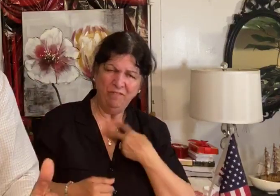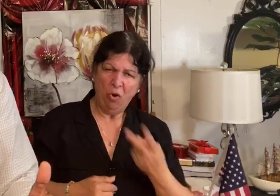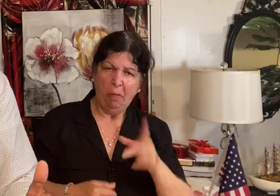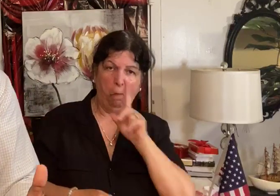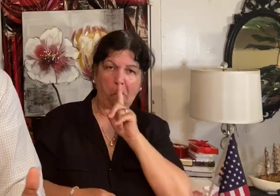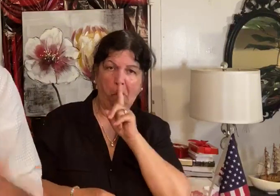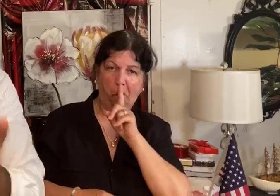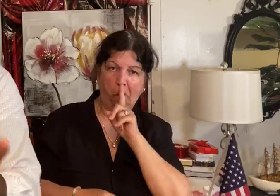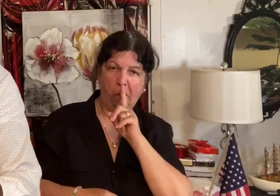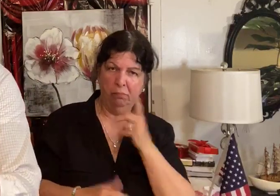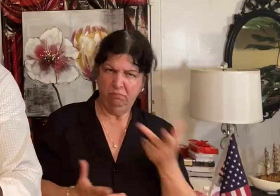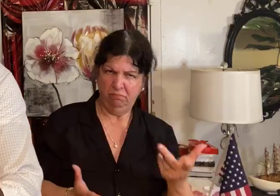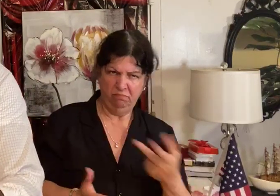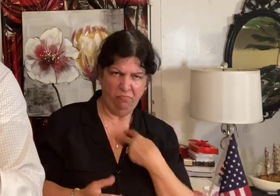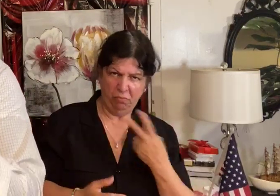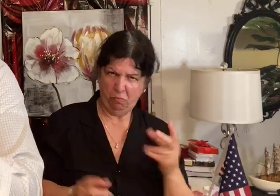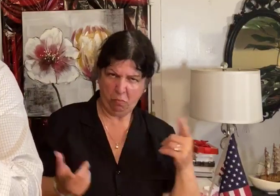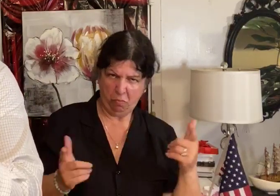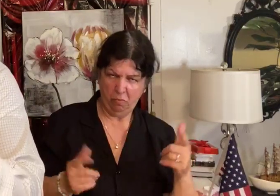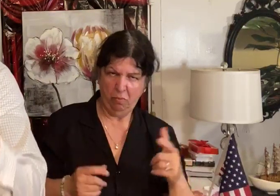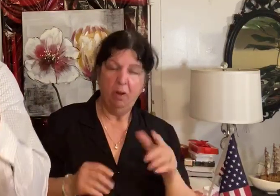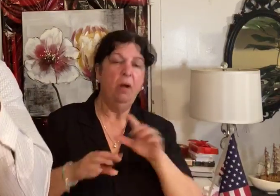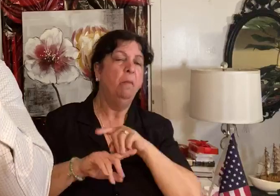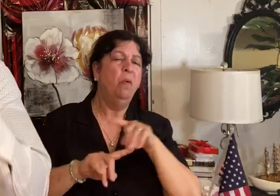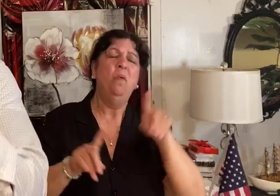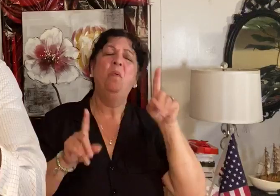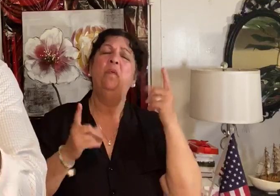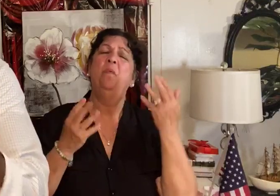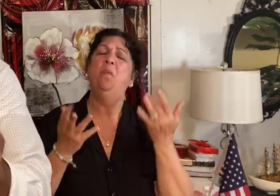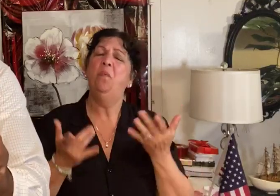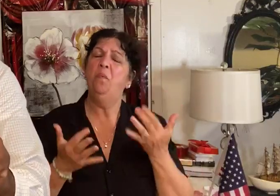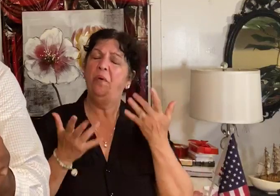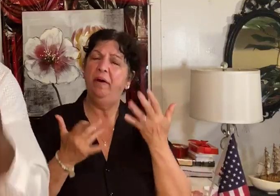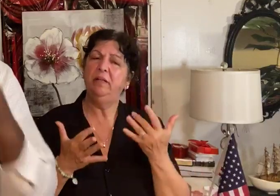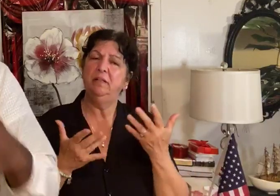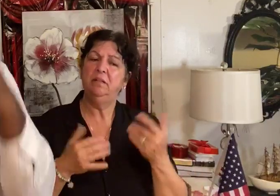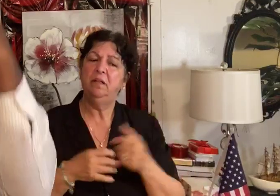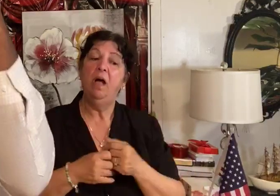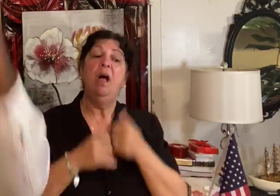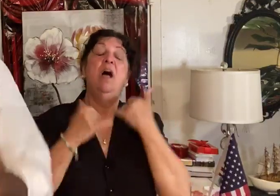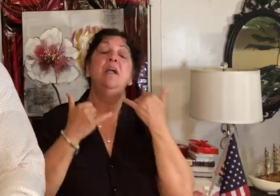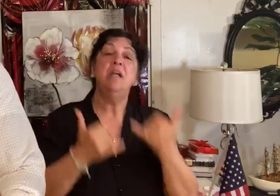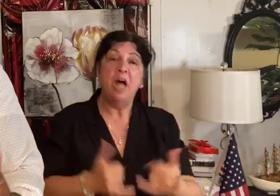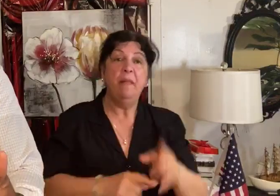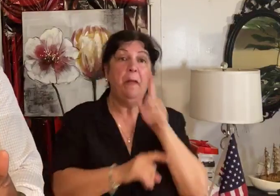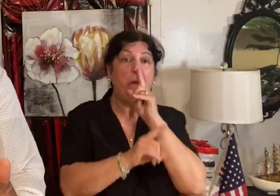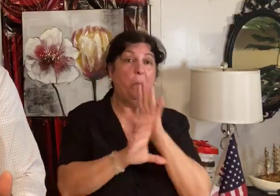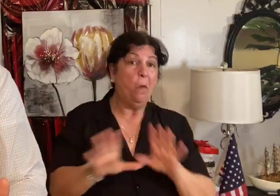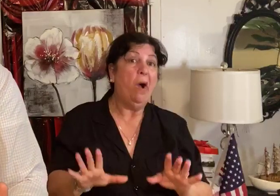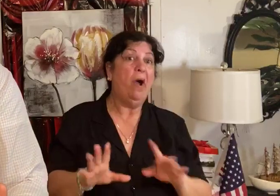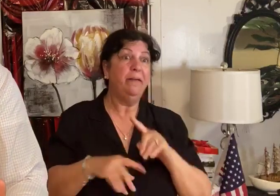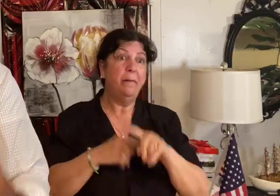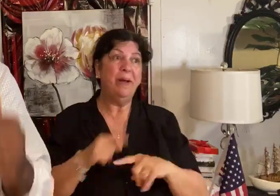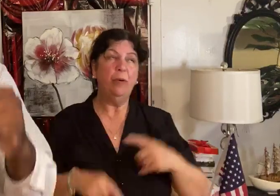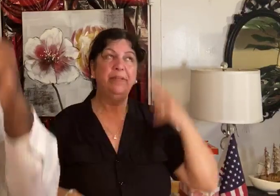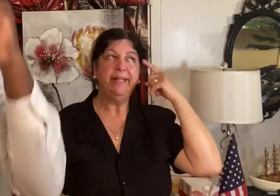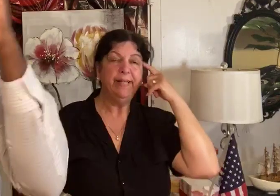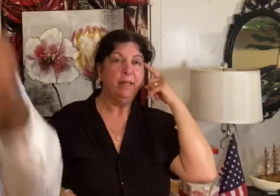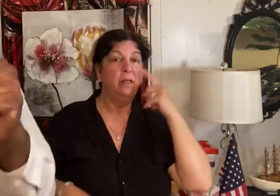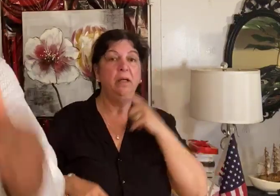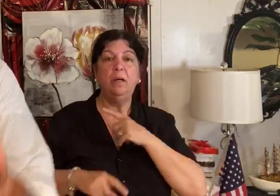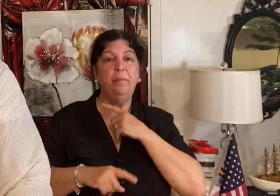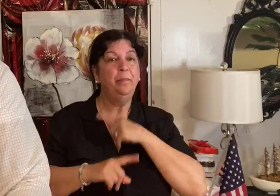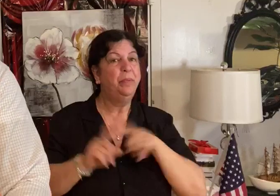they're quiet. Okay, I get it. But hold on. That doesn't change them. Now they're just quiet about what they think, but they're